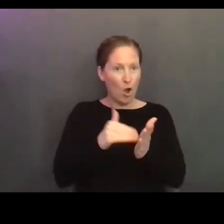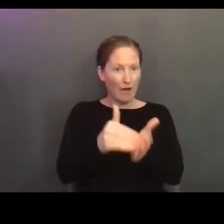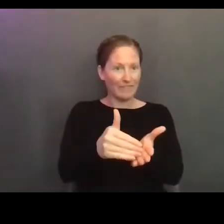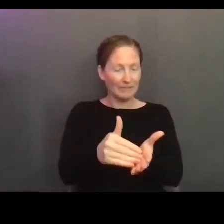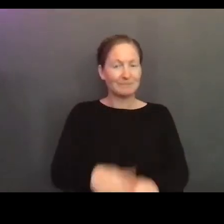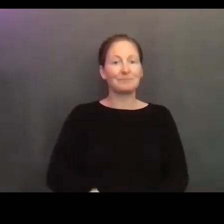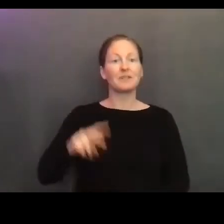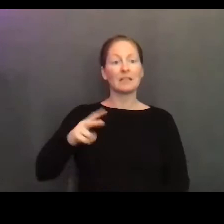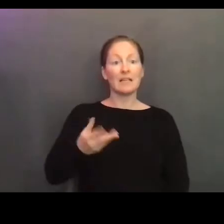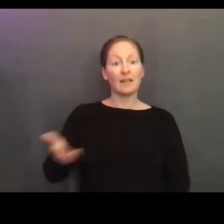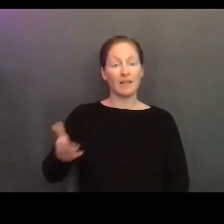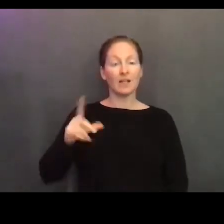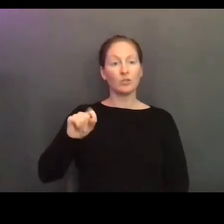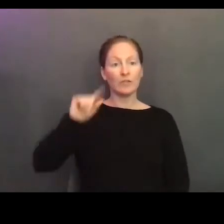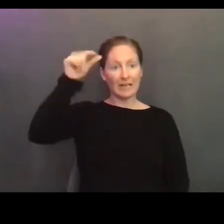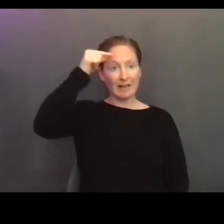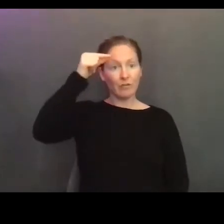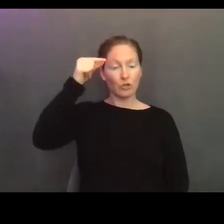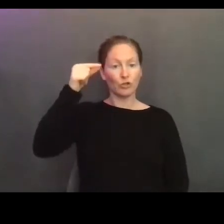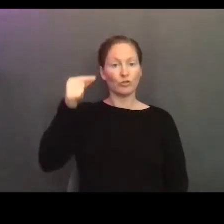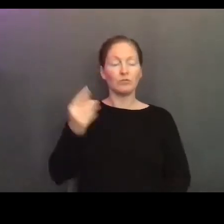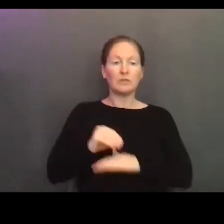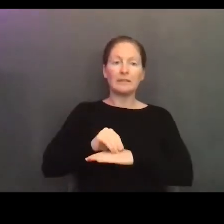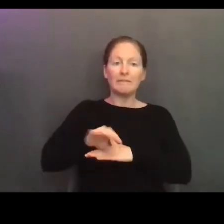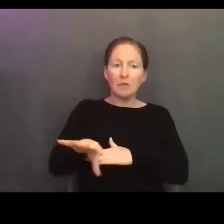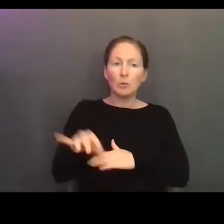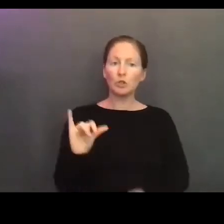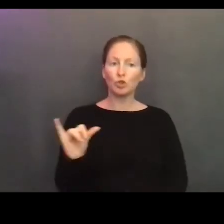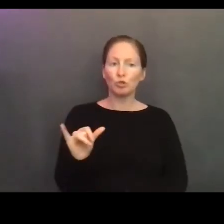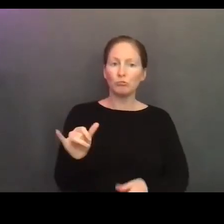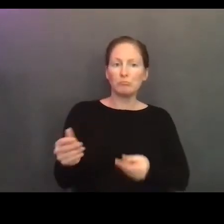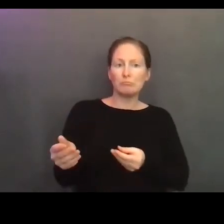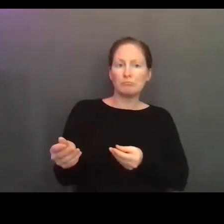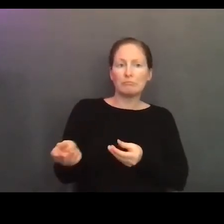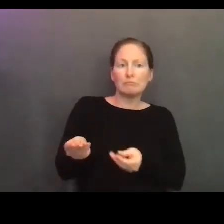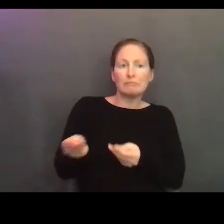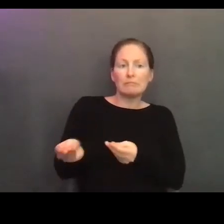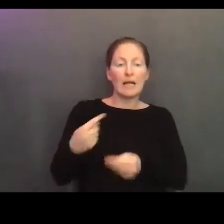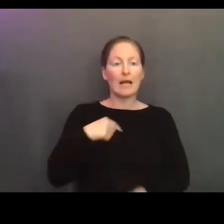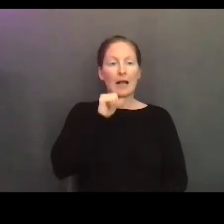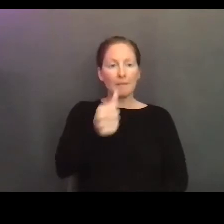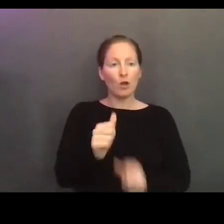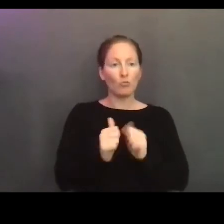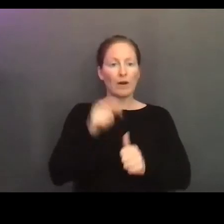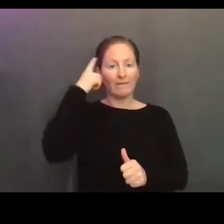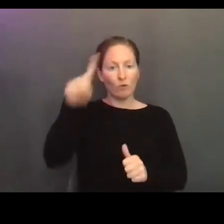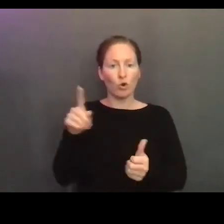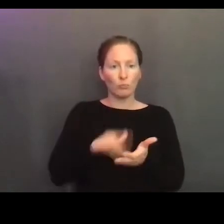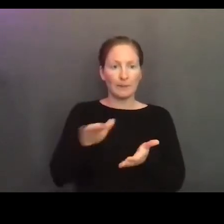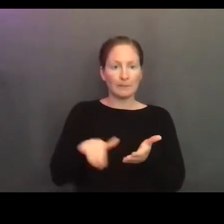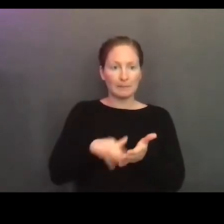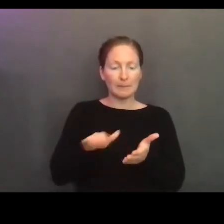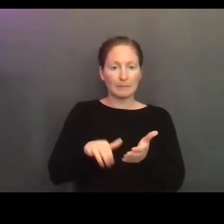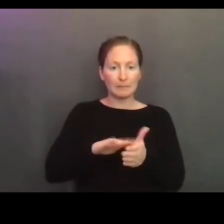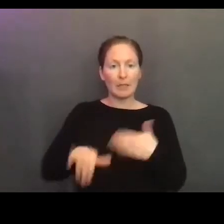though, is that the Lieutenant Governor does have influence and leverage. I'm not running just to repeat over and over again 2,000 times have all the